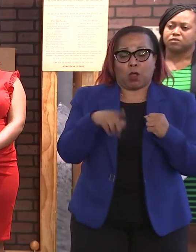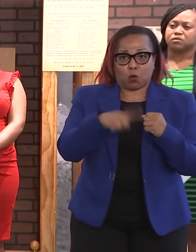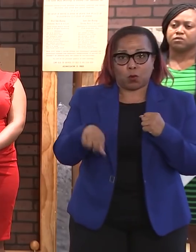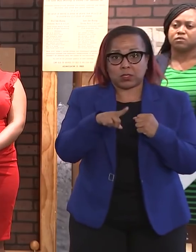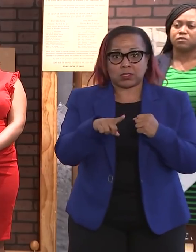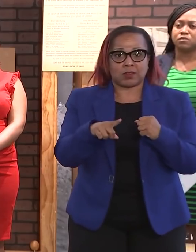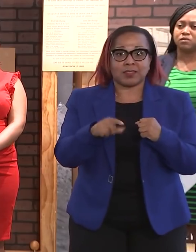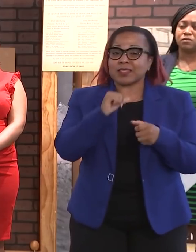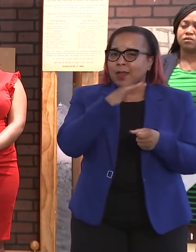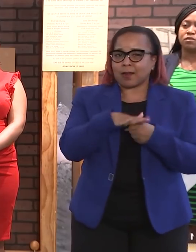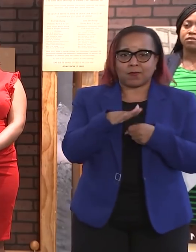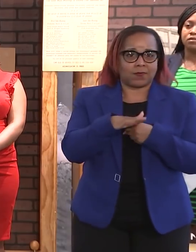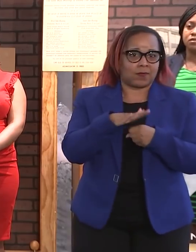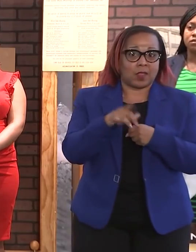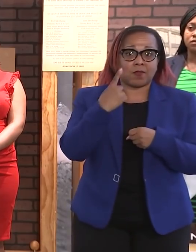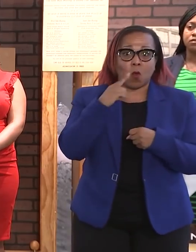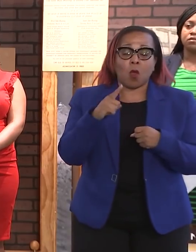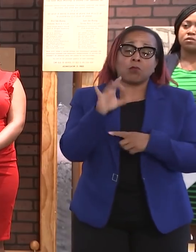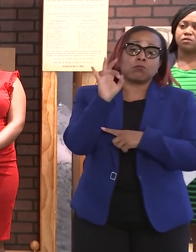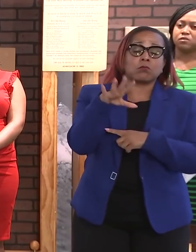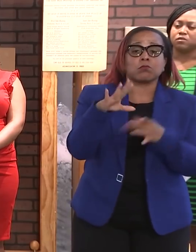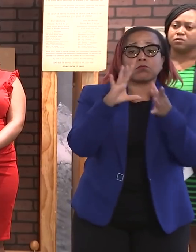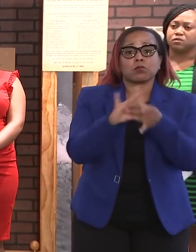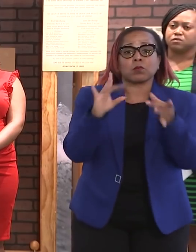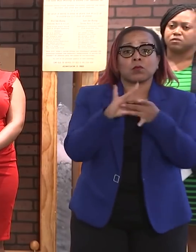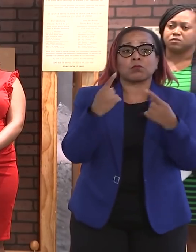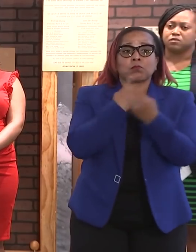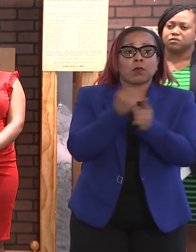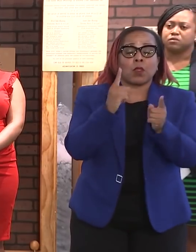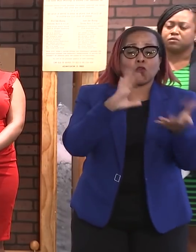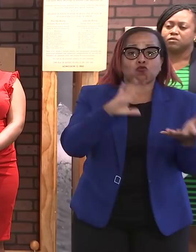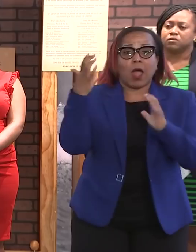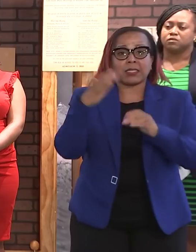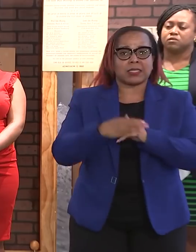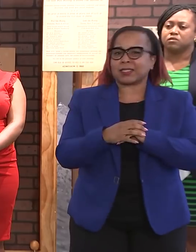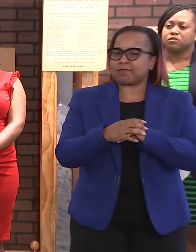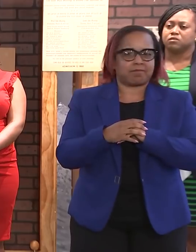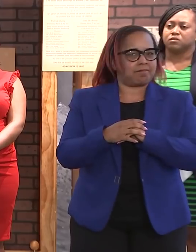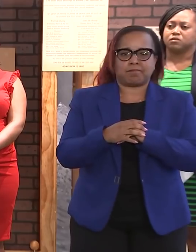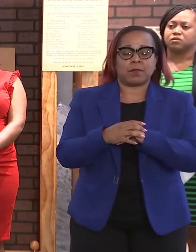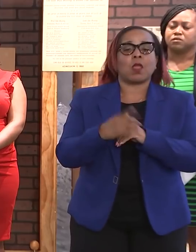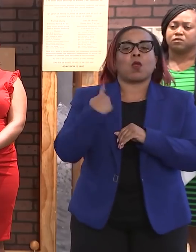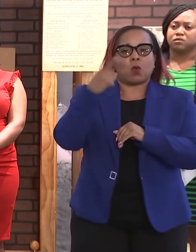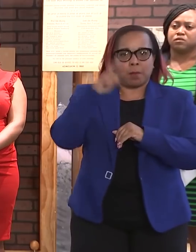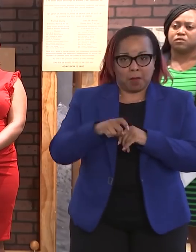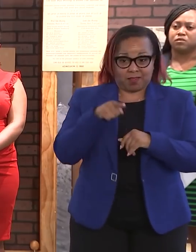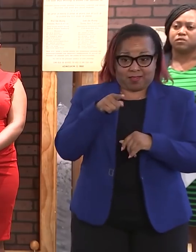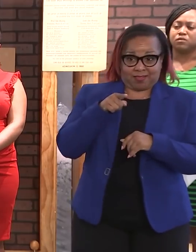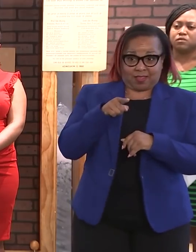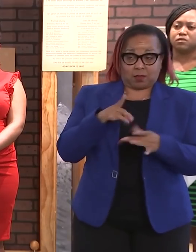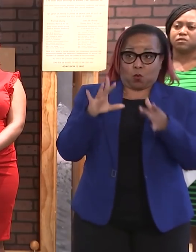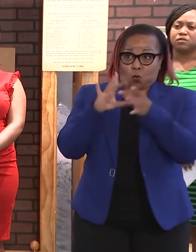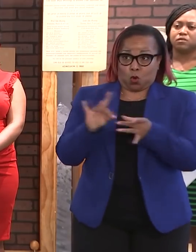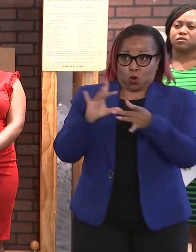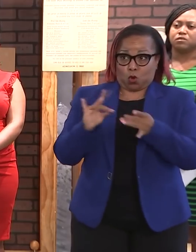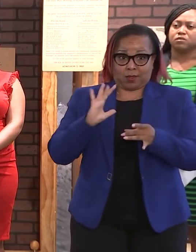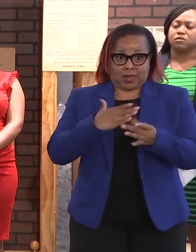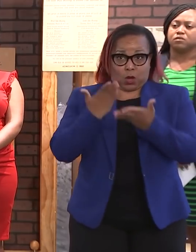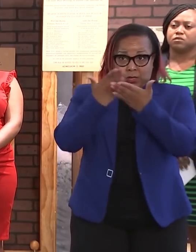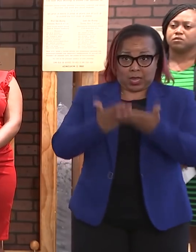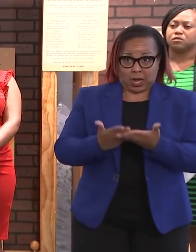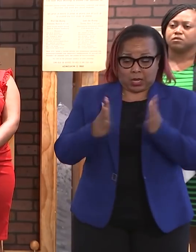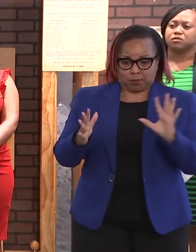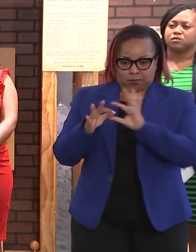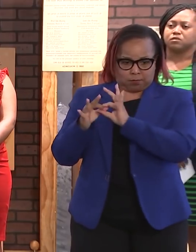it is not enough for words to declare a crisis. We insist on coupling these words and our data